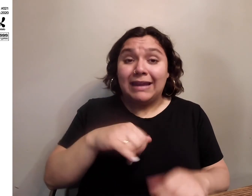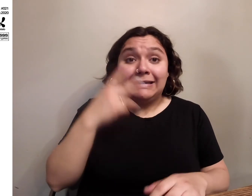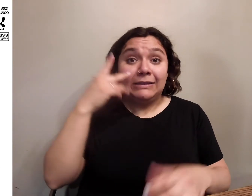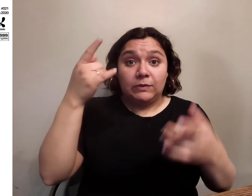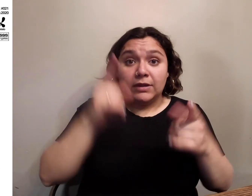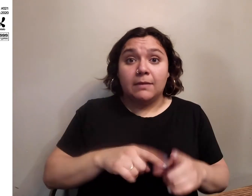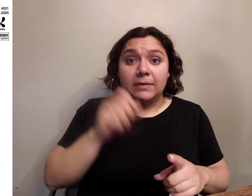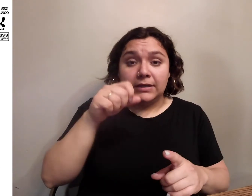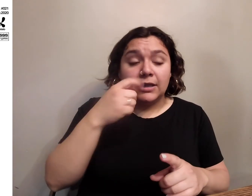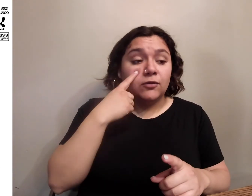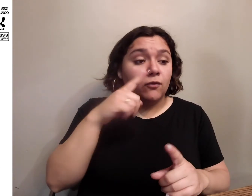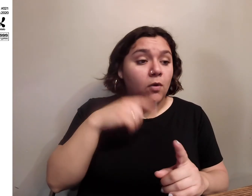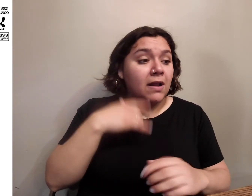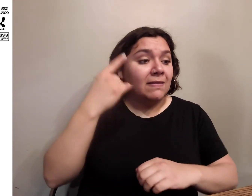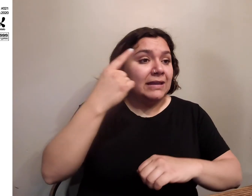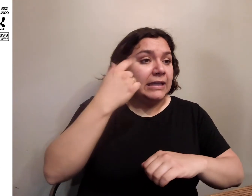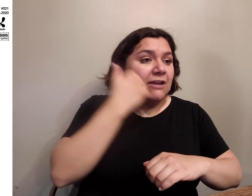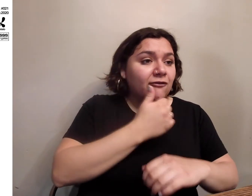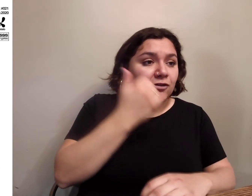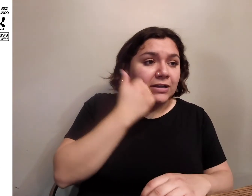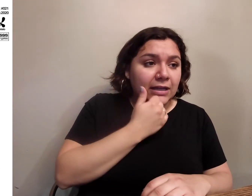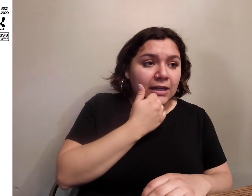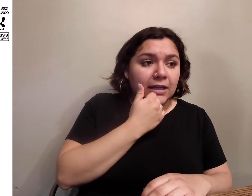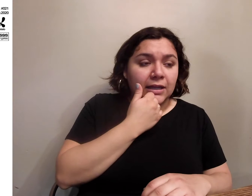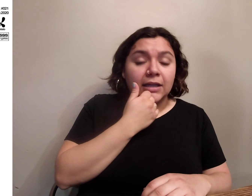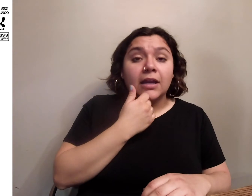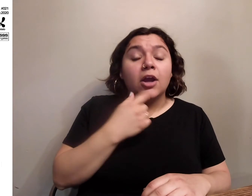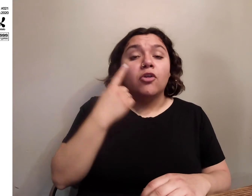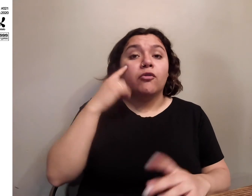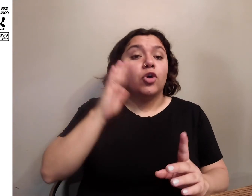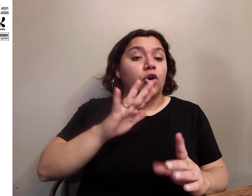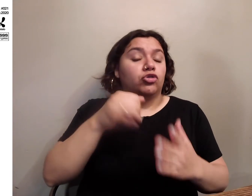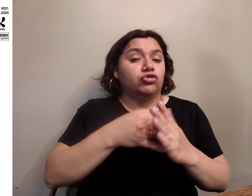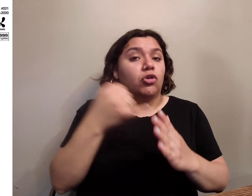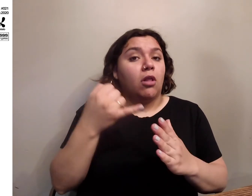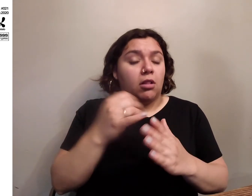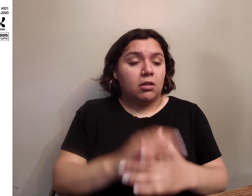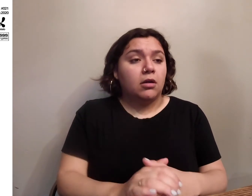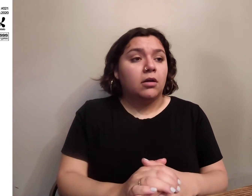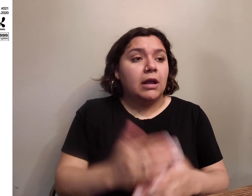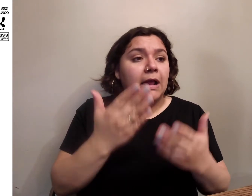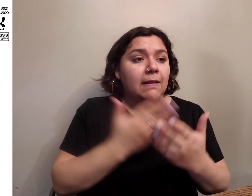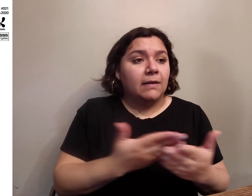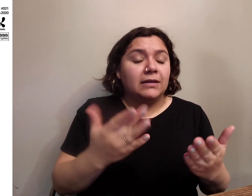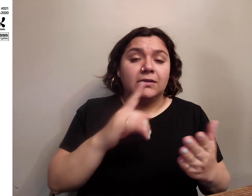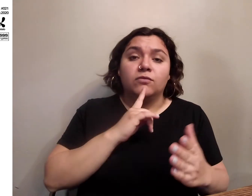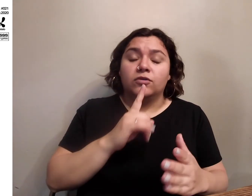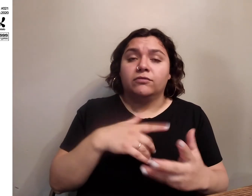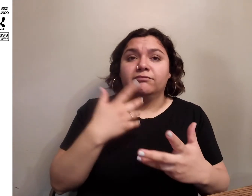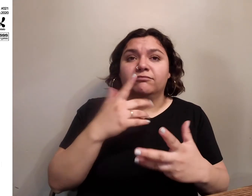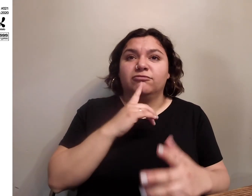on in the day-to-day of her life, in her journals, and the things that would snag her.